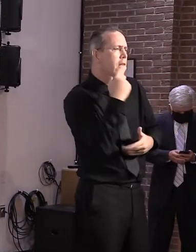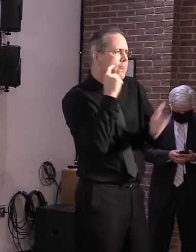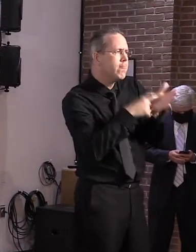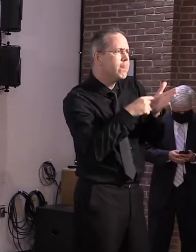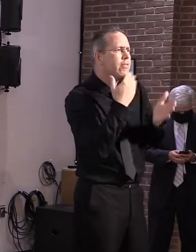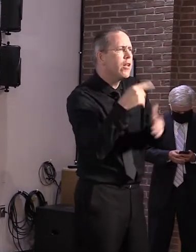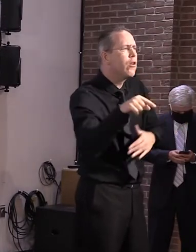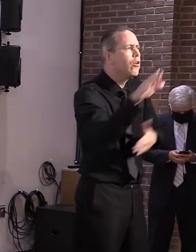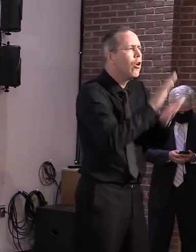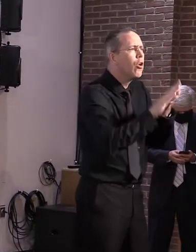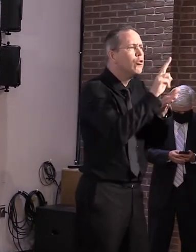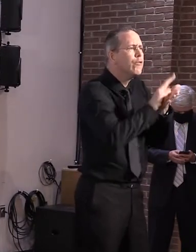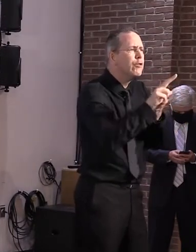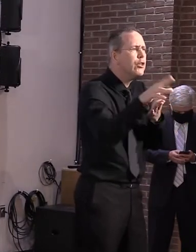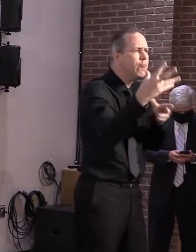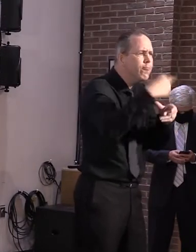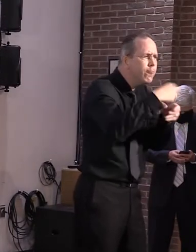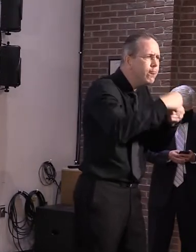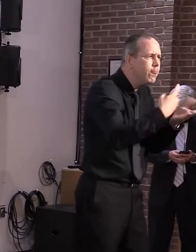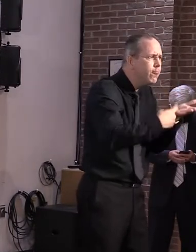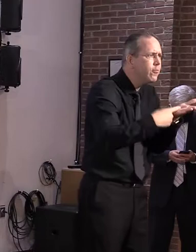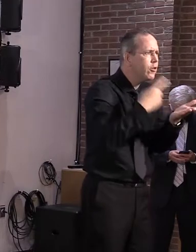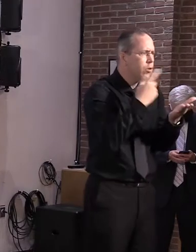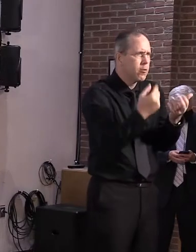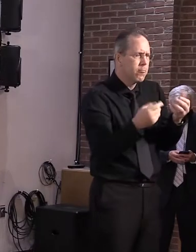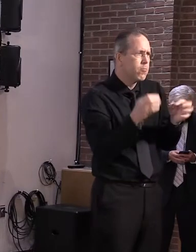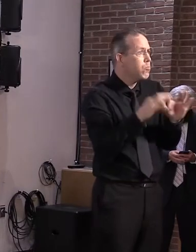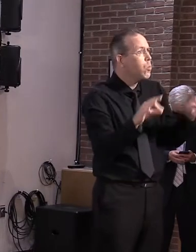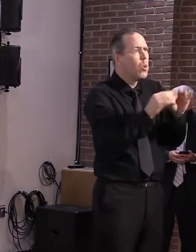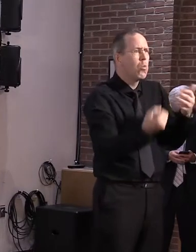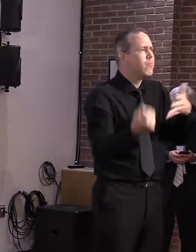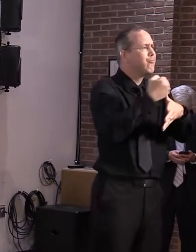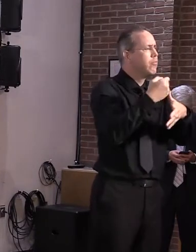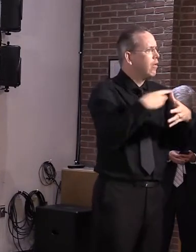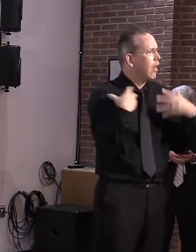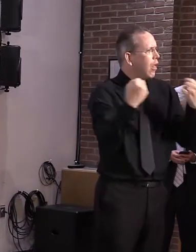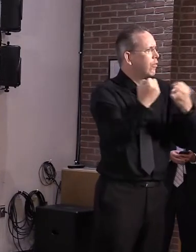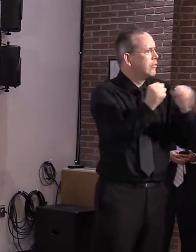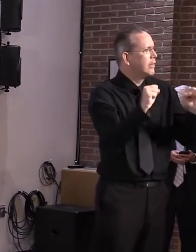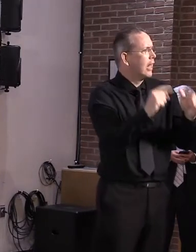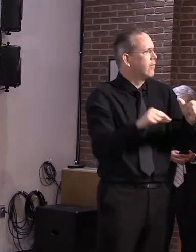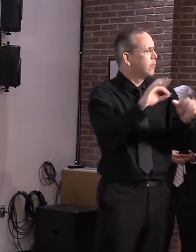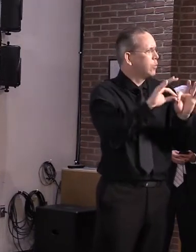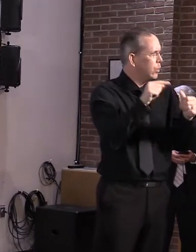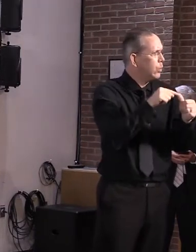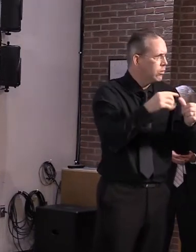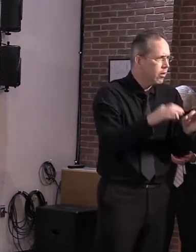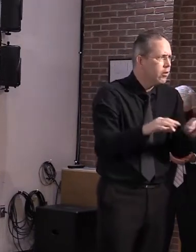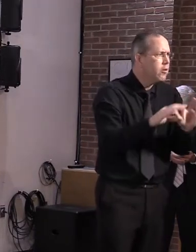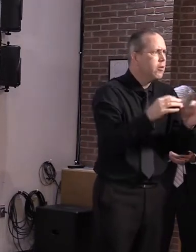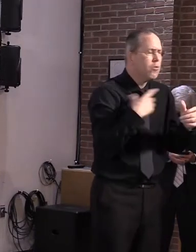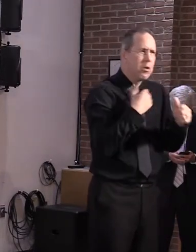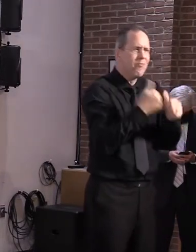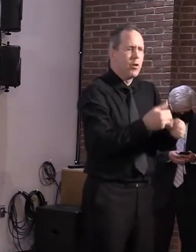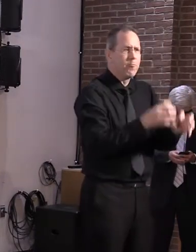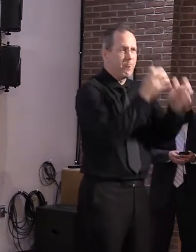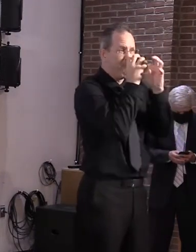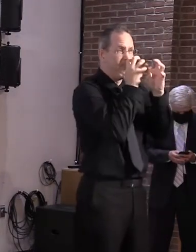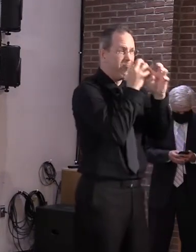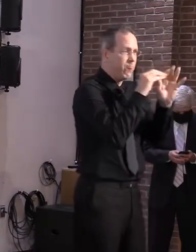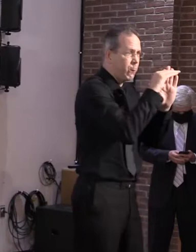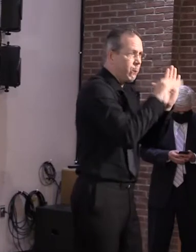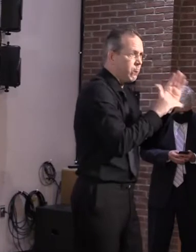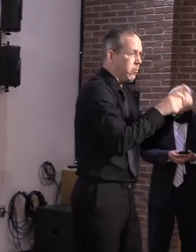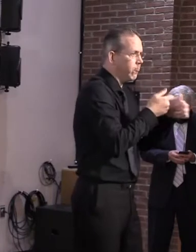first. As you'll see in the guidance, these schools have stepped up and proposed strict procedures and mitigation strategies,